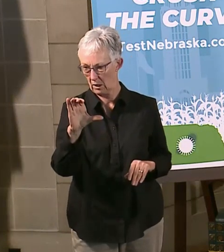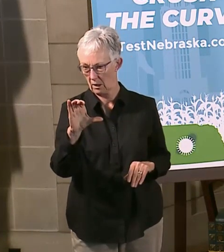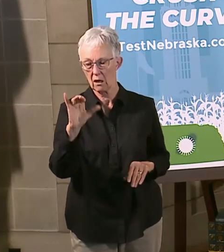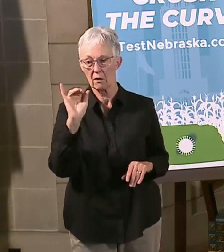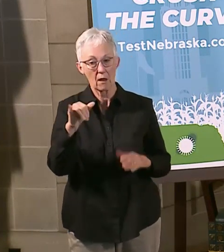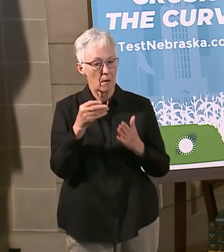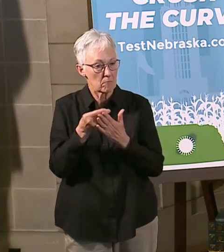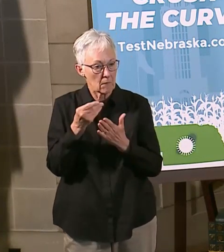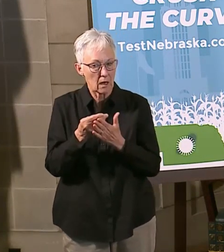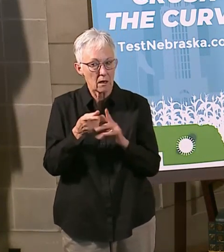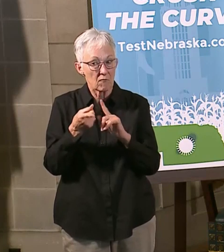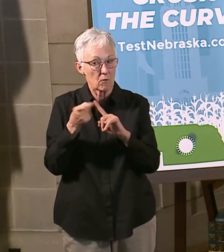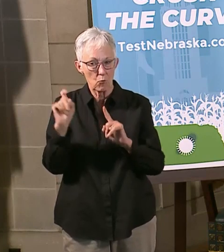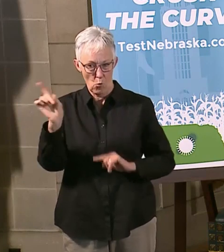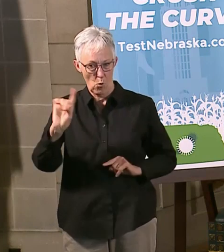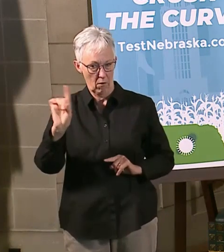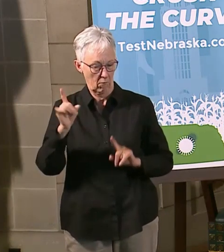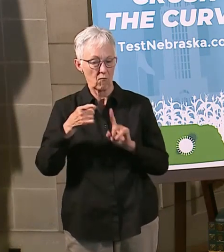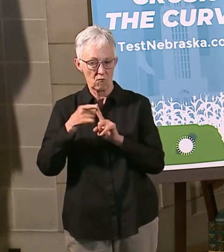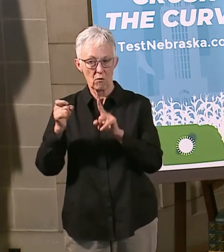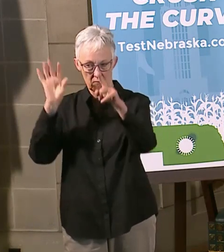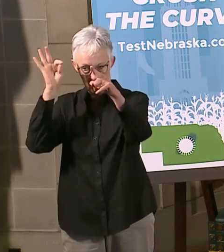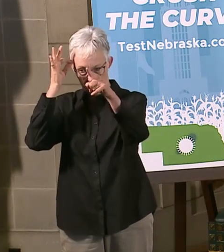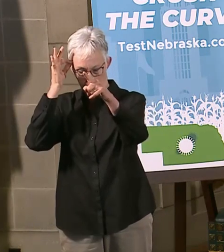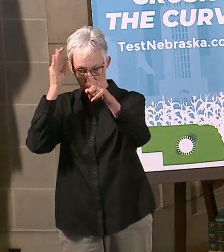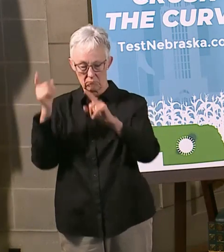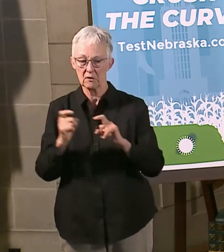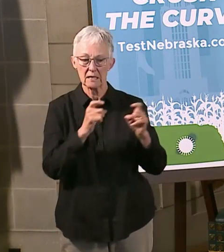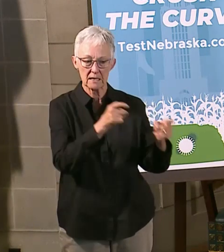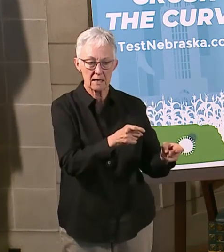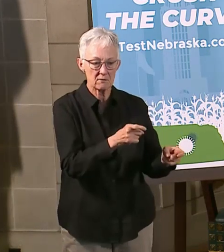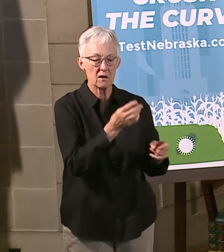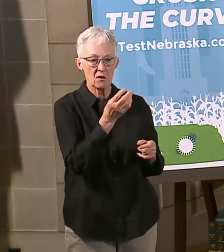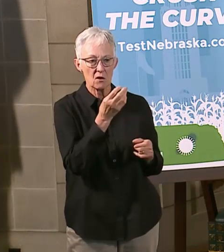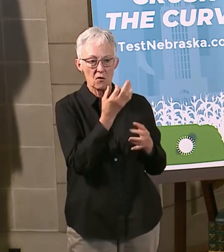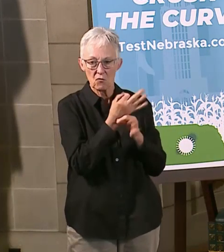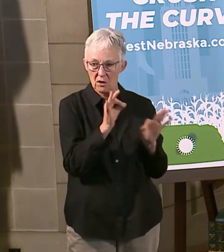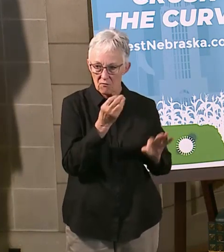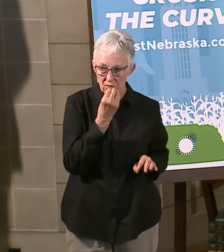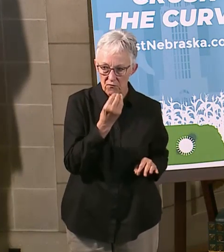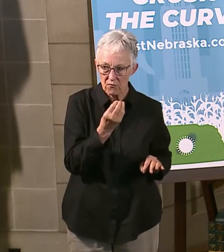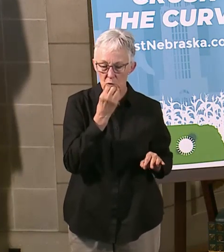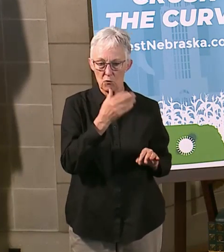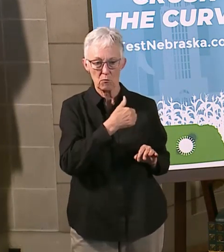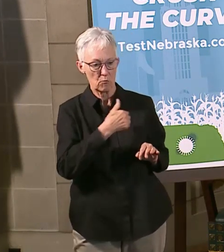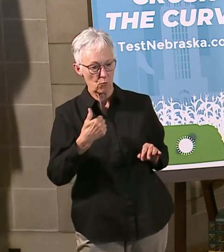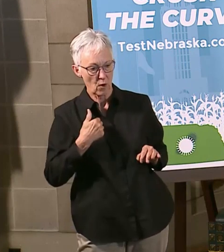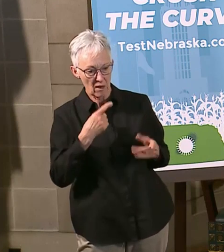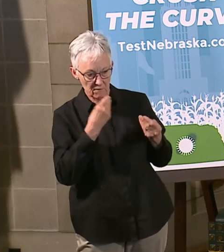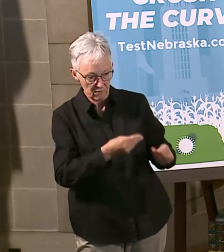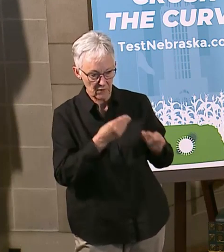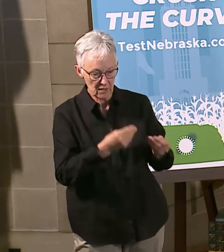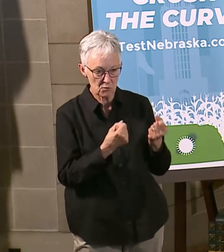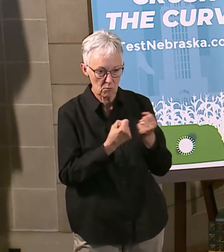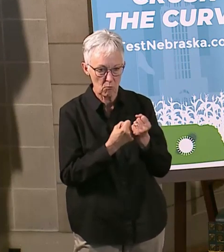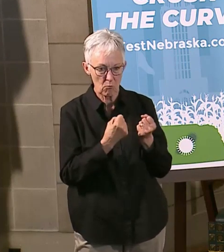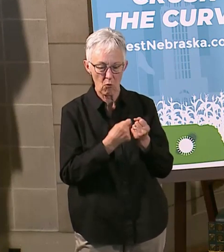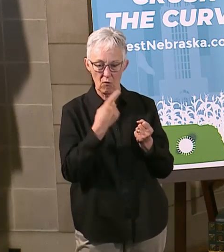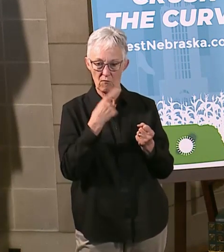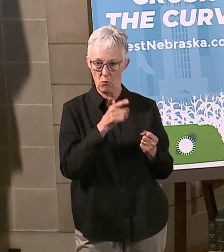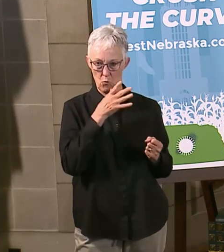program that does give free healthy foods, nutrition education, and breastfeeding support to income-eligible women who are pregnant or have just had a